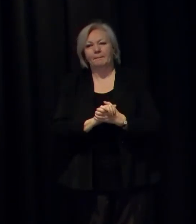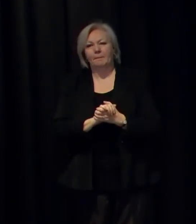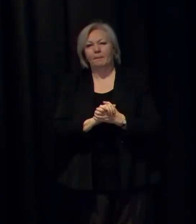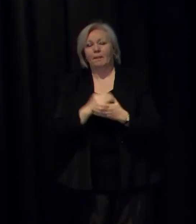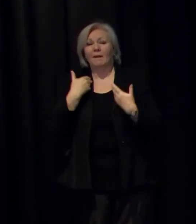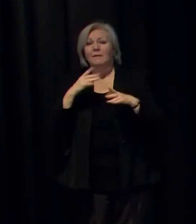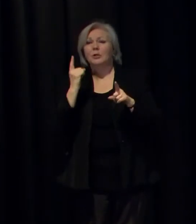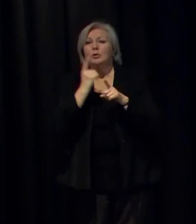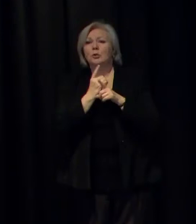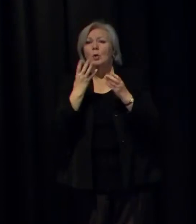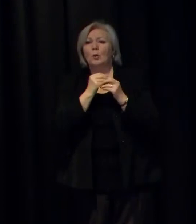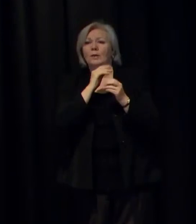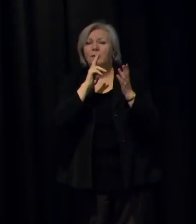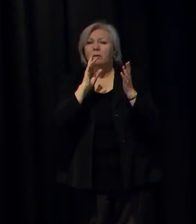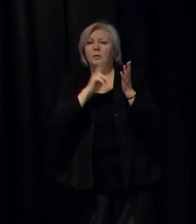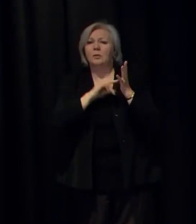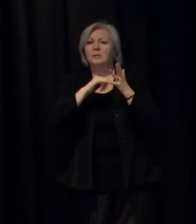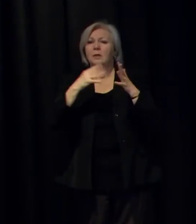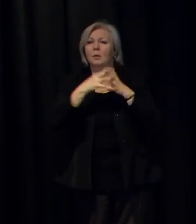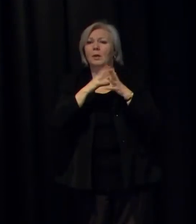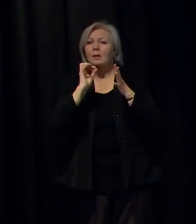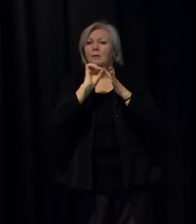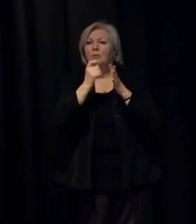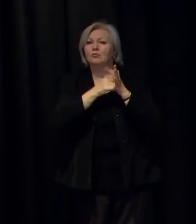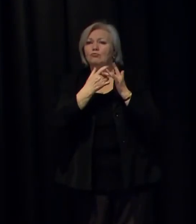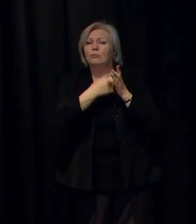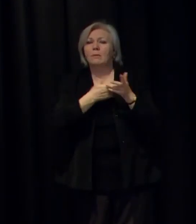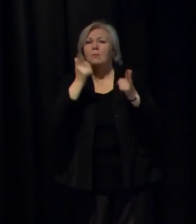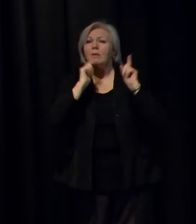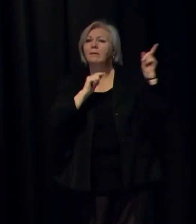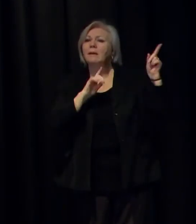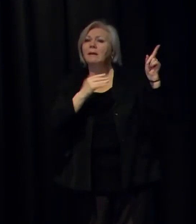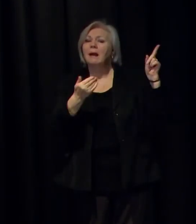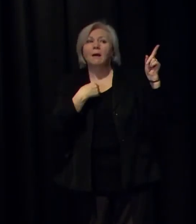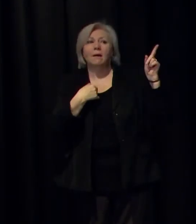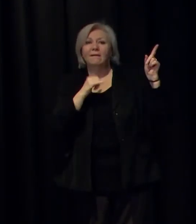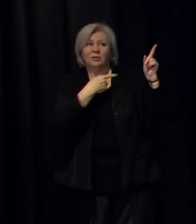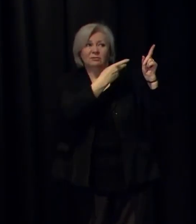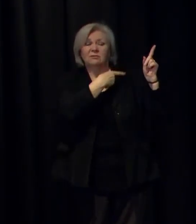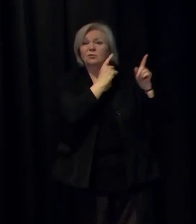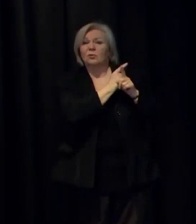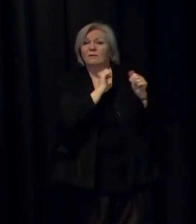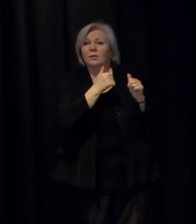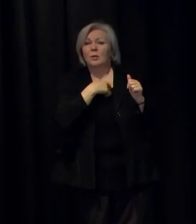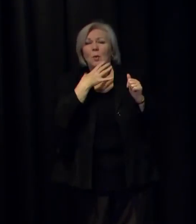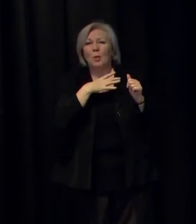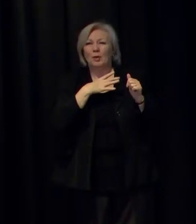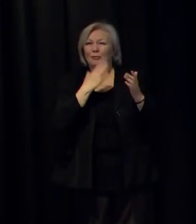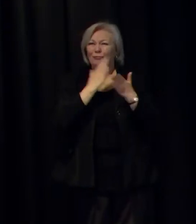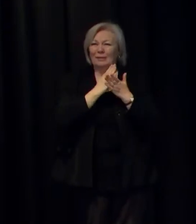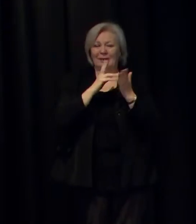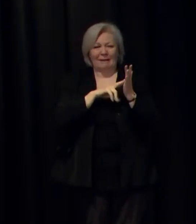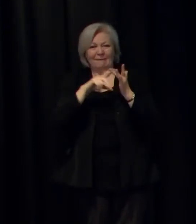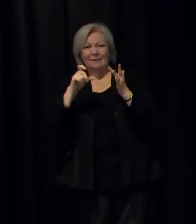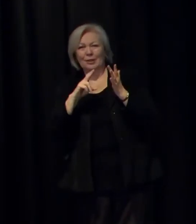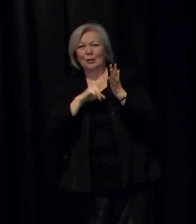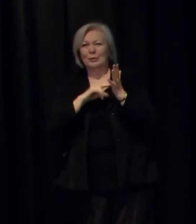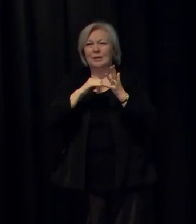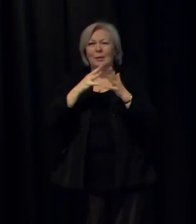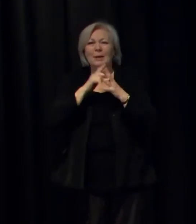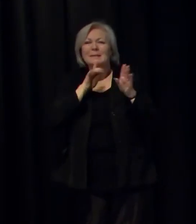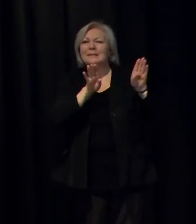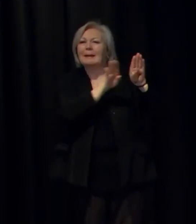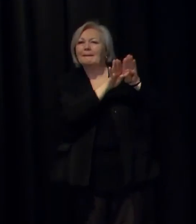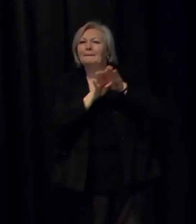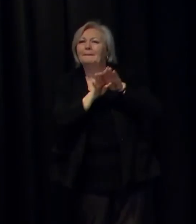with Dominic, we want to have our borders open. We want to operate in some respects as one zone. Other states are